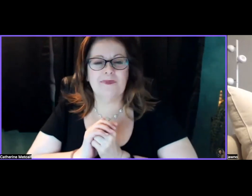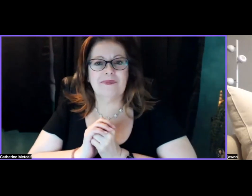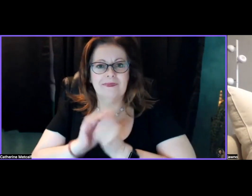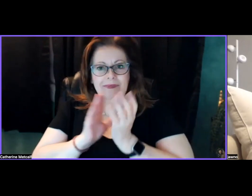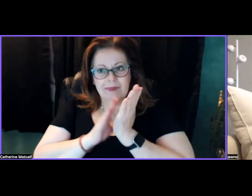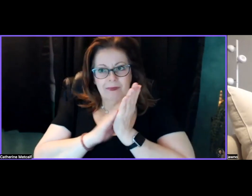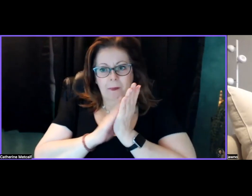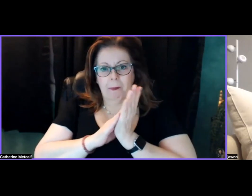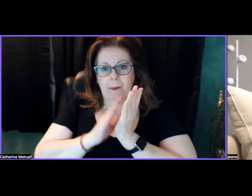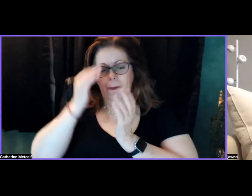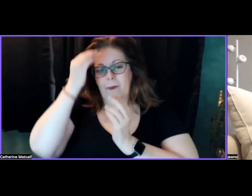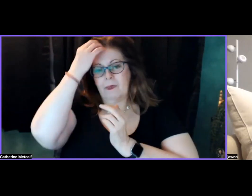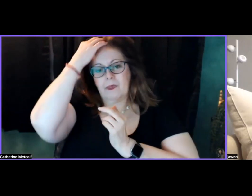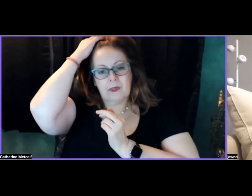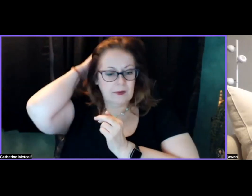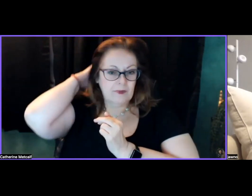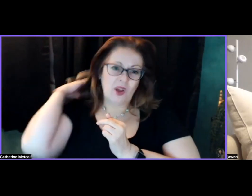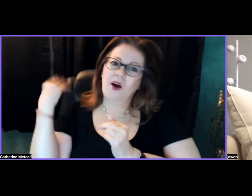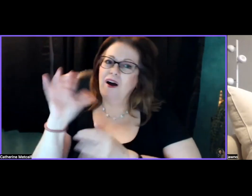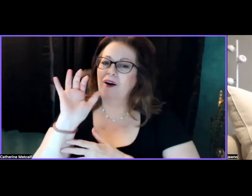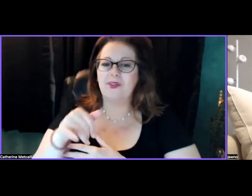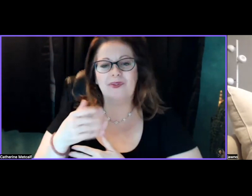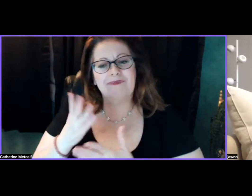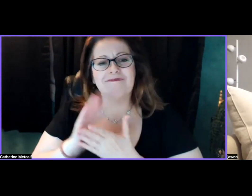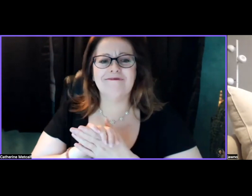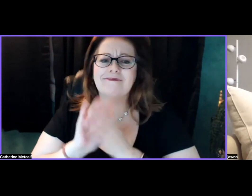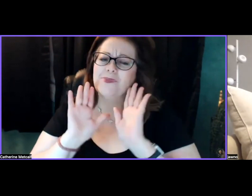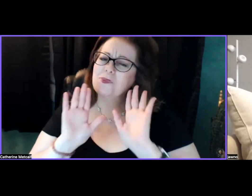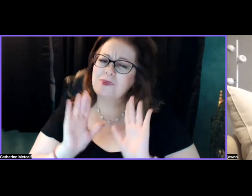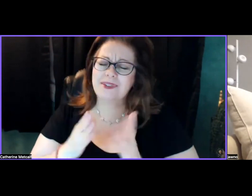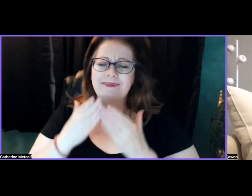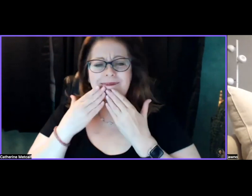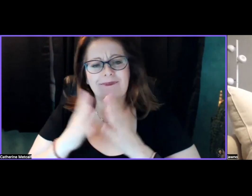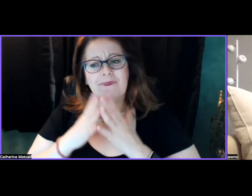So wonderful. Thank you so much, Jono. I especially loved the